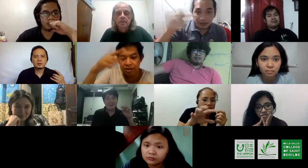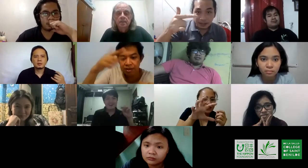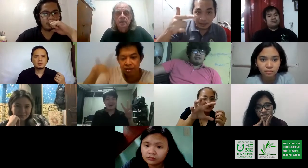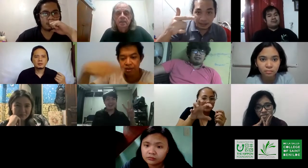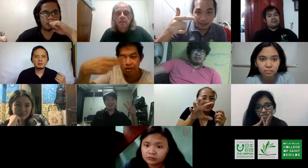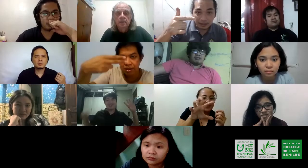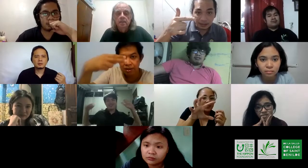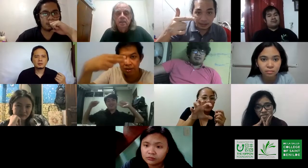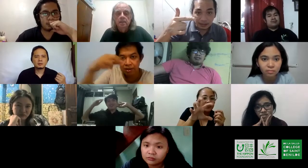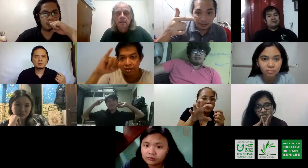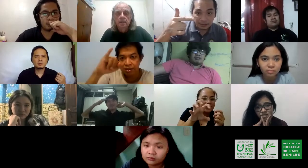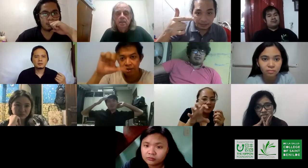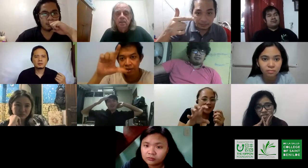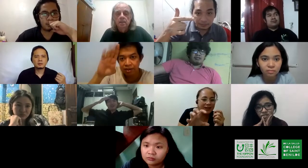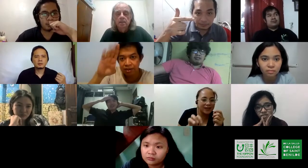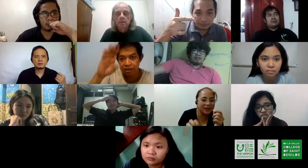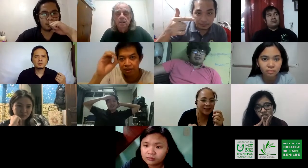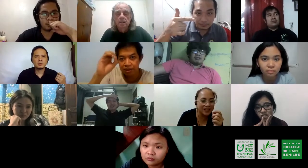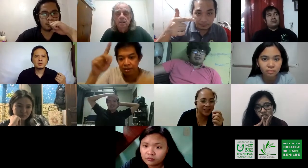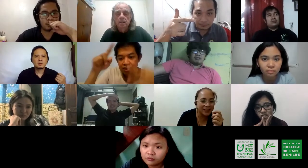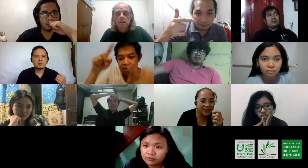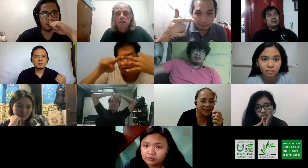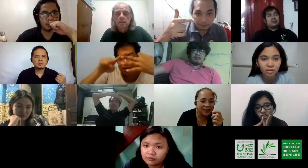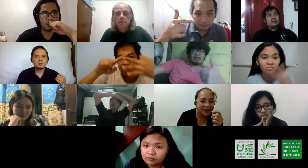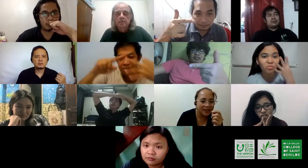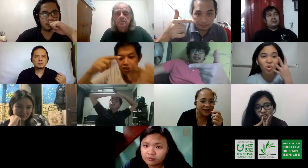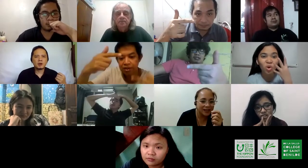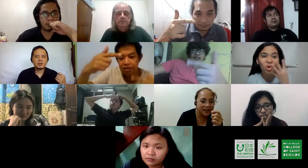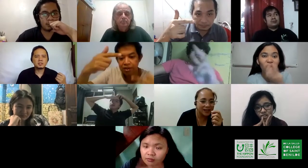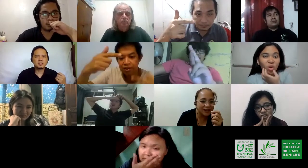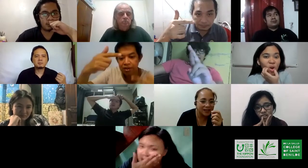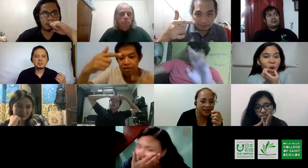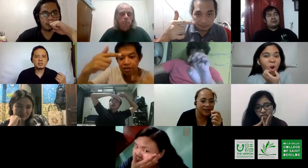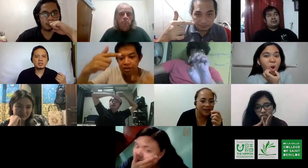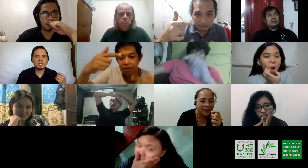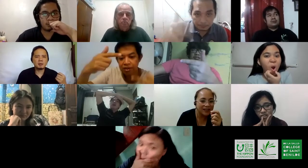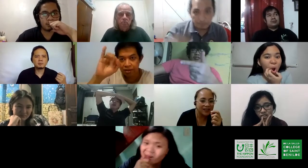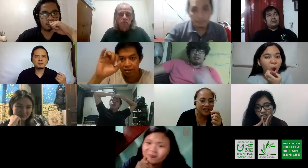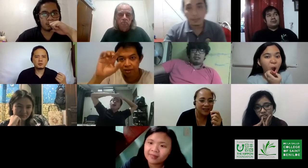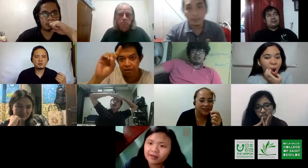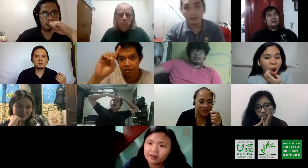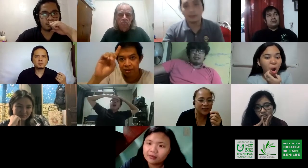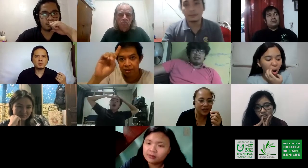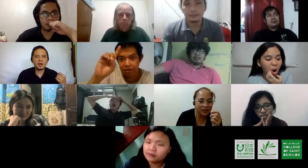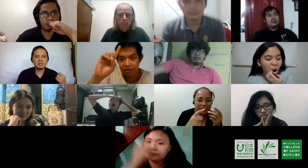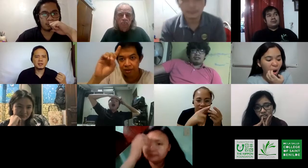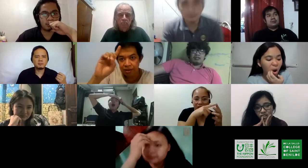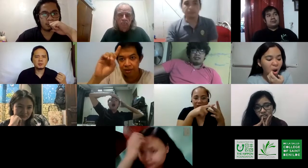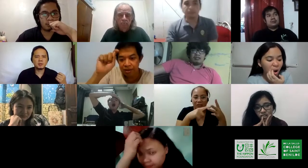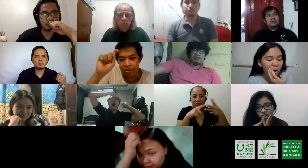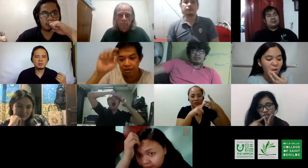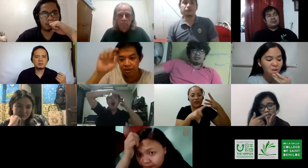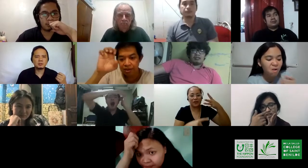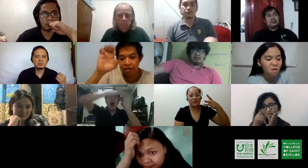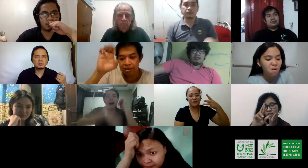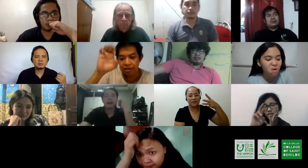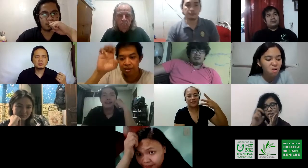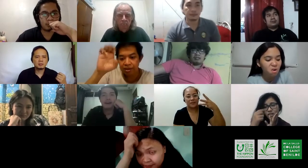This is again. You're freezing Ray. So I think he's just mentioning the names of those deaf